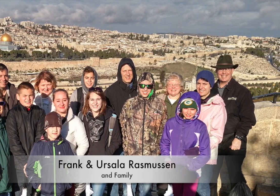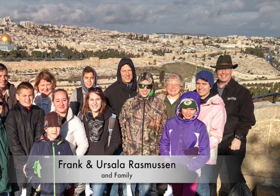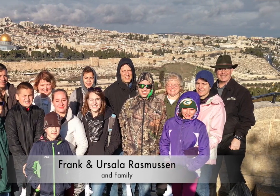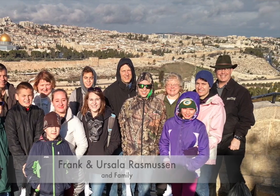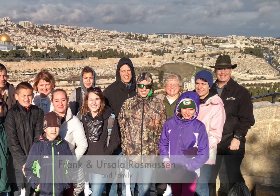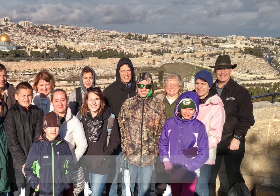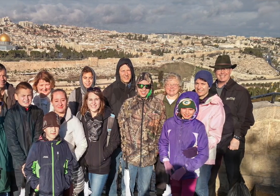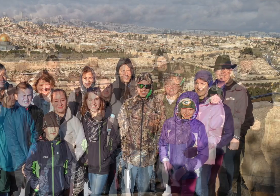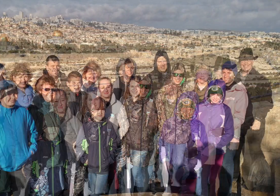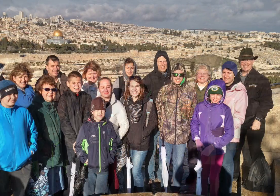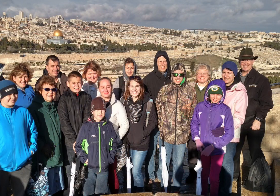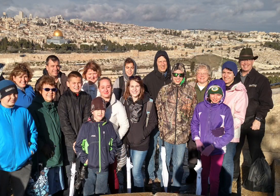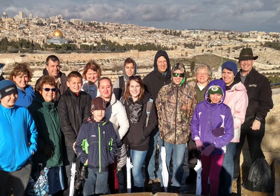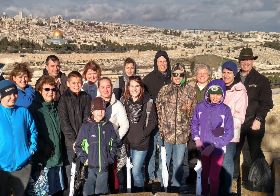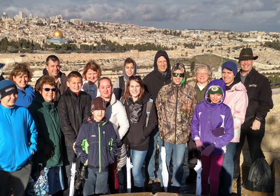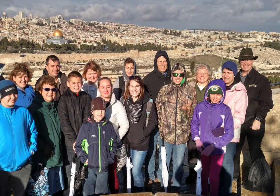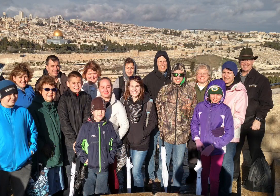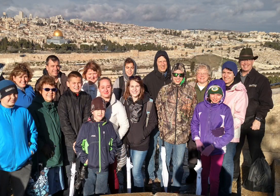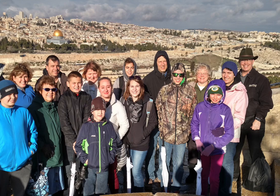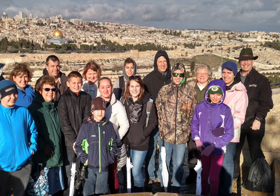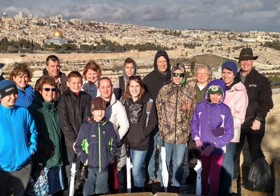visit Jerusalem.